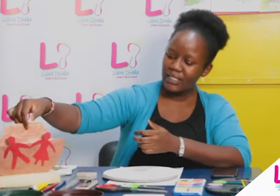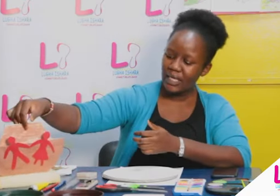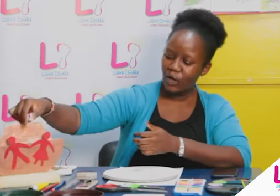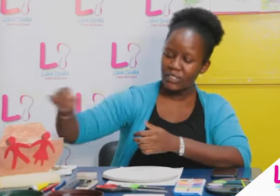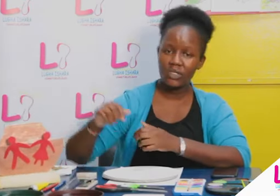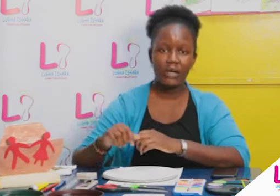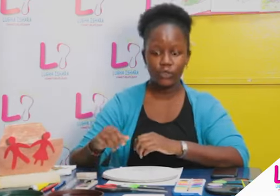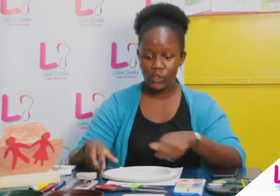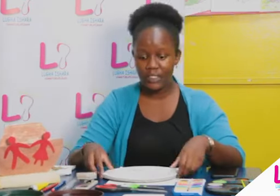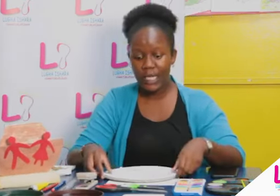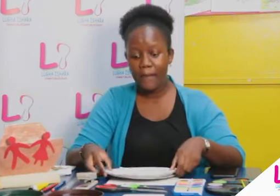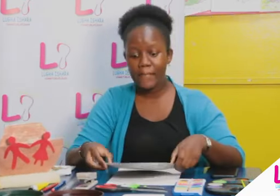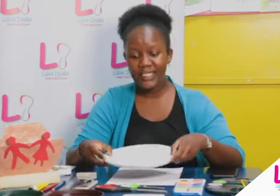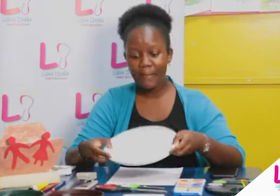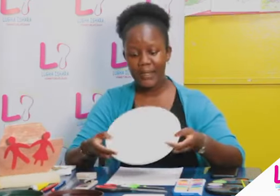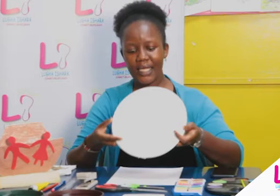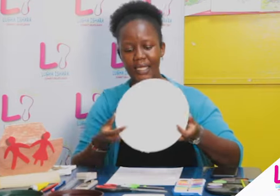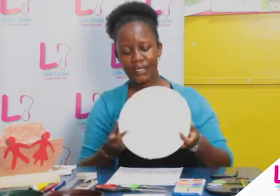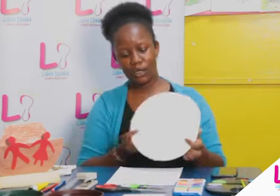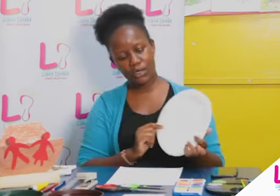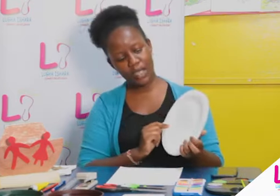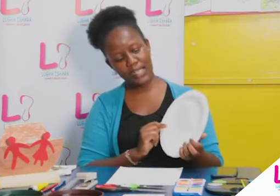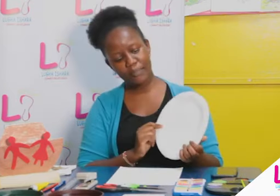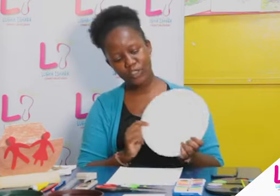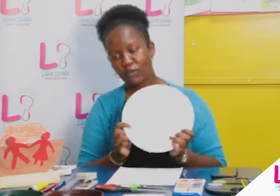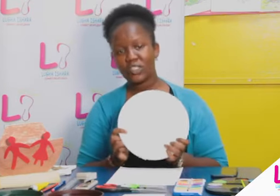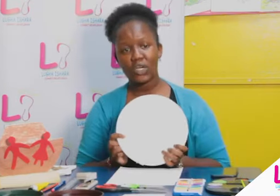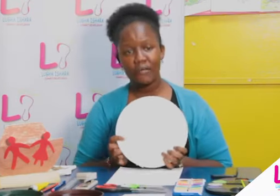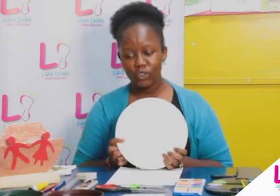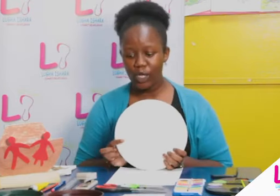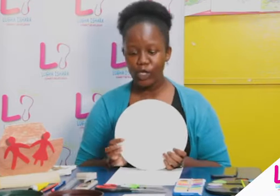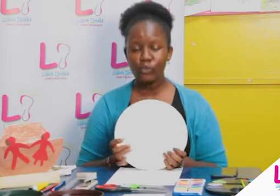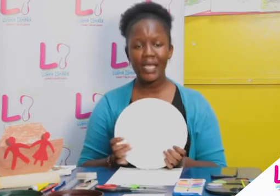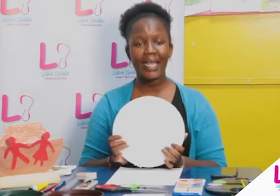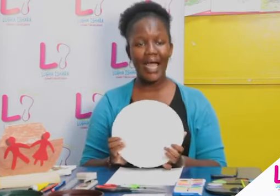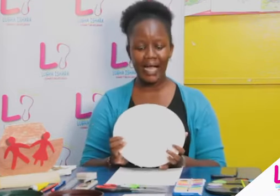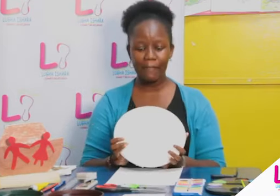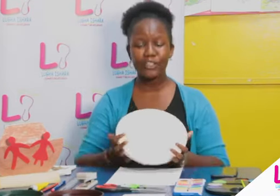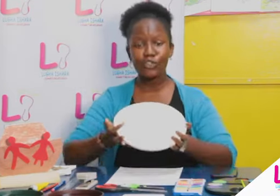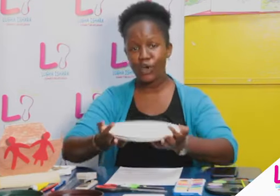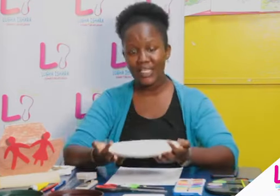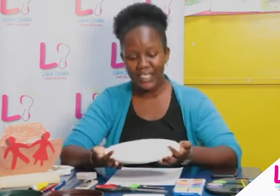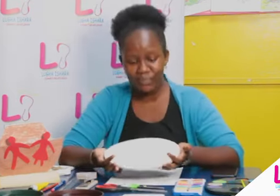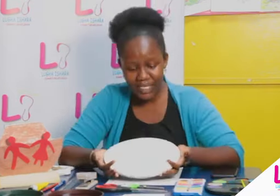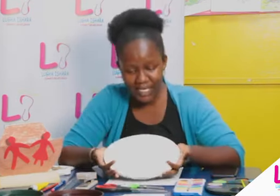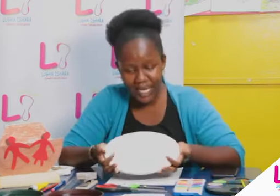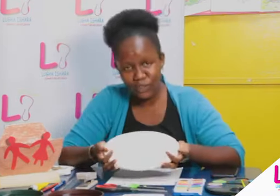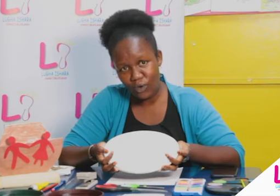see how this craft goes. But the main aspect of this craft, we are going to make an ark, but we're not as big as Noah's